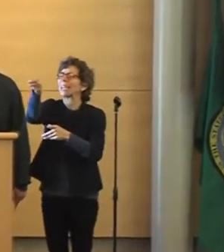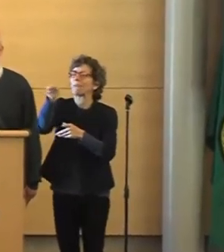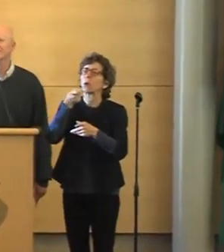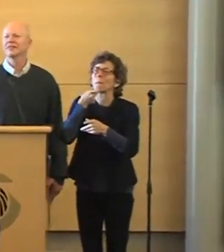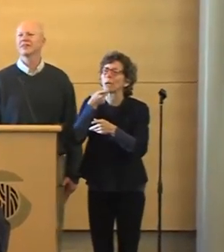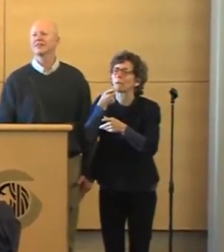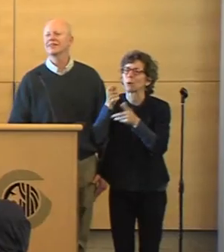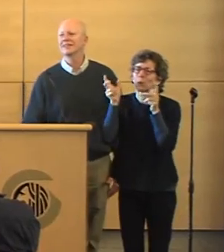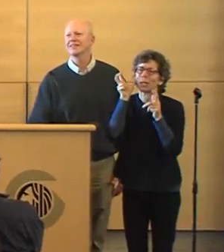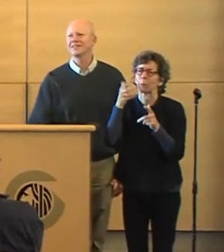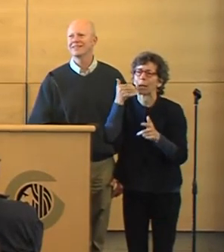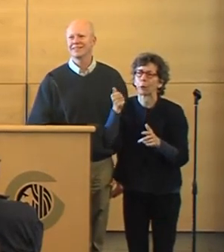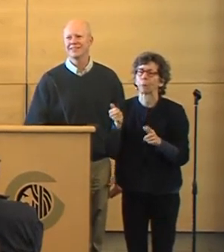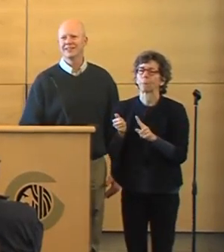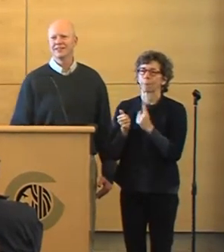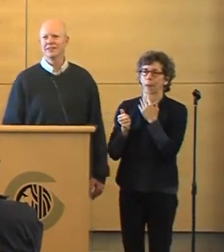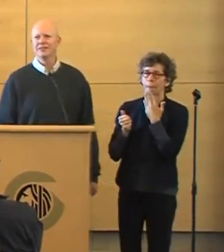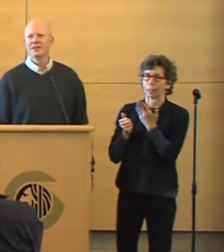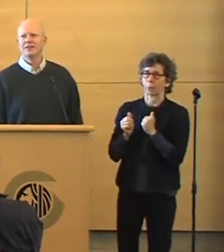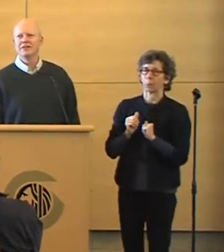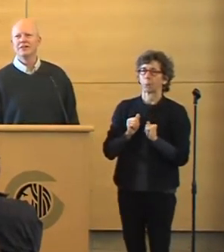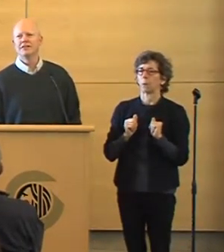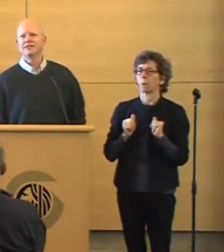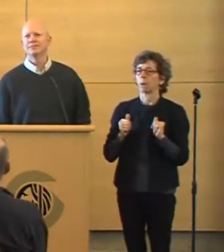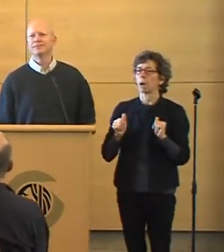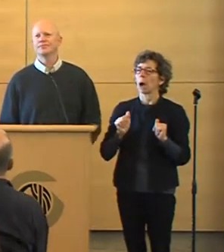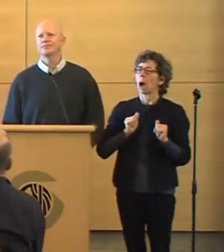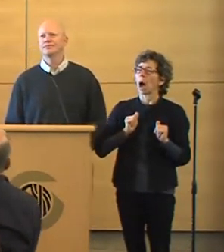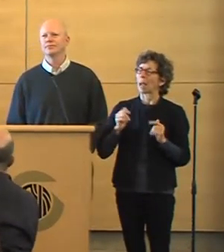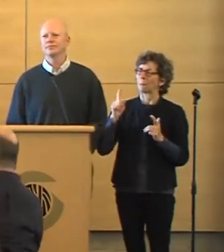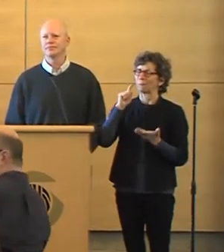simple markup. Yes, question.